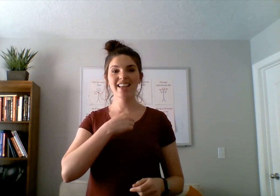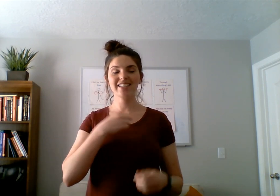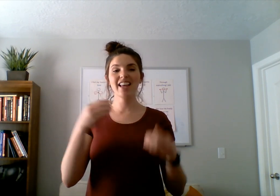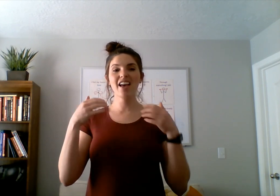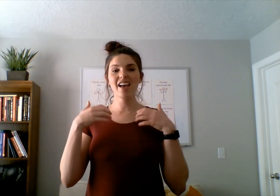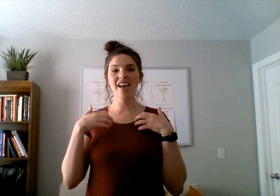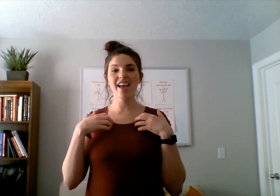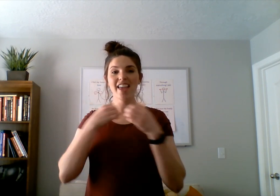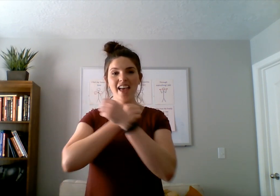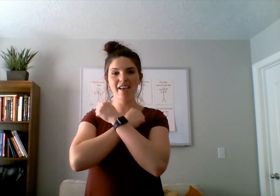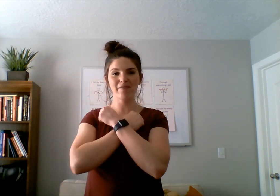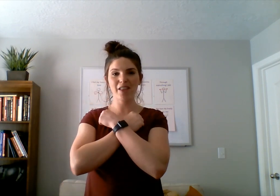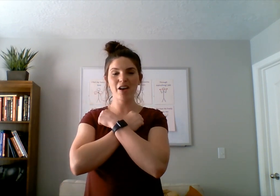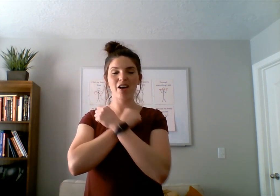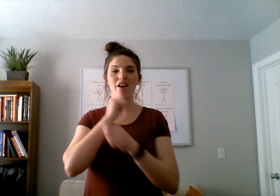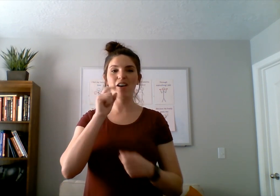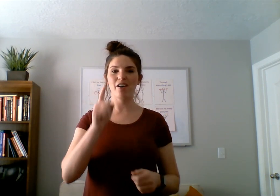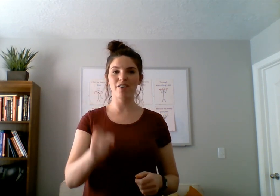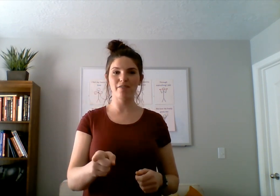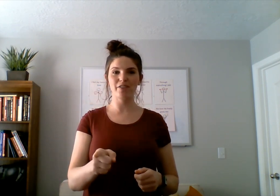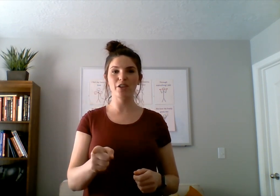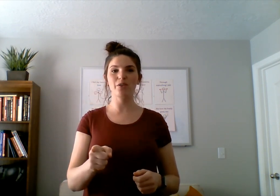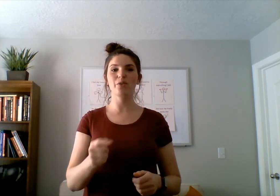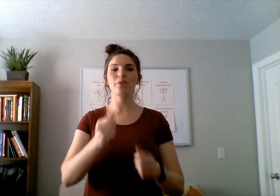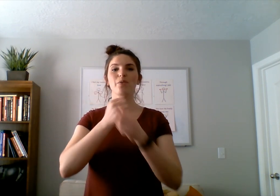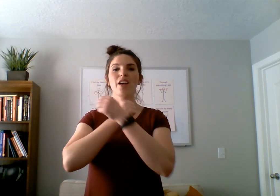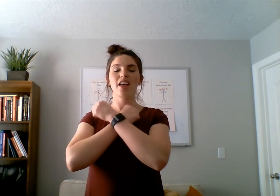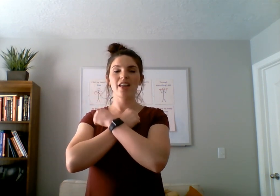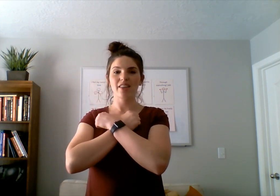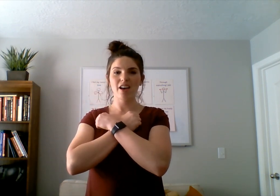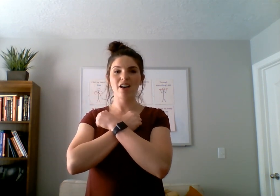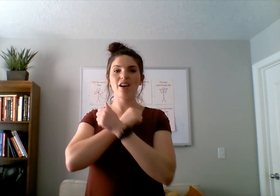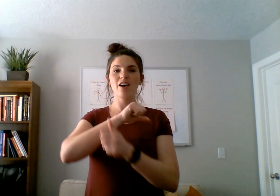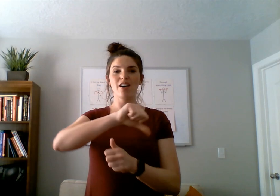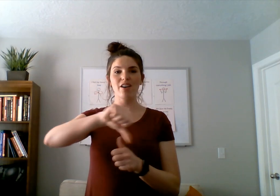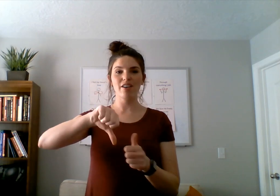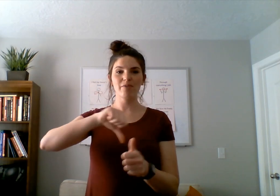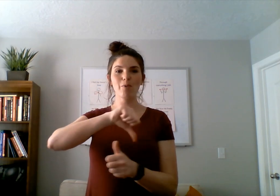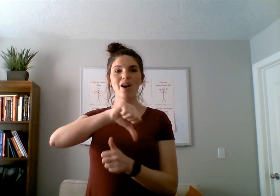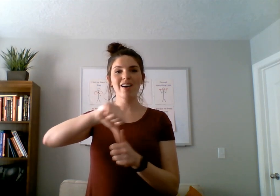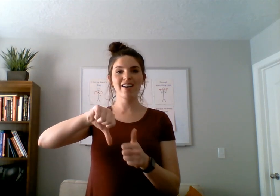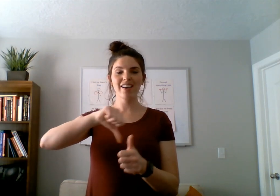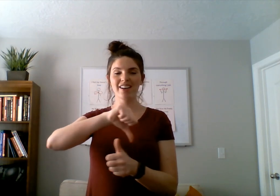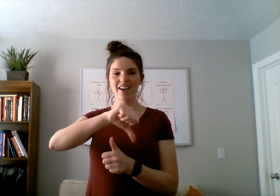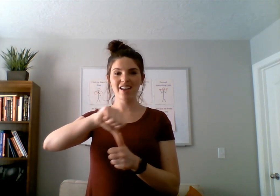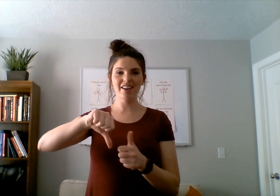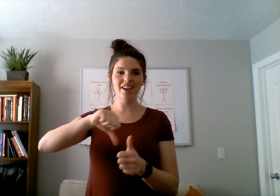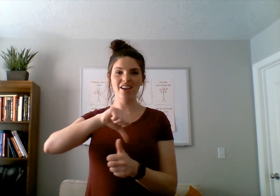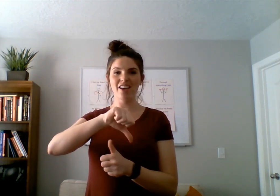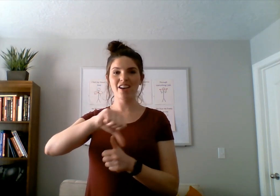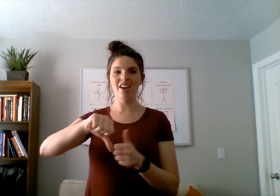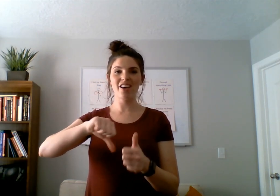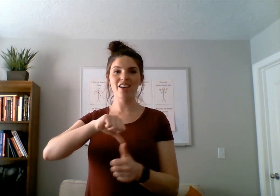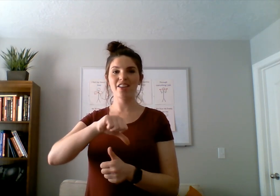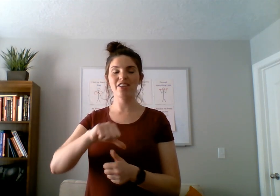As I have loved you. Love one another.